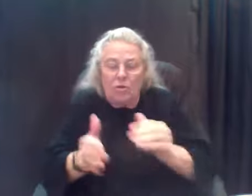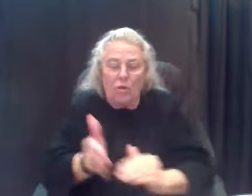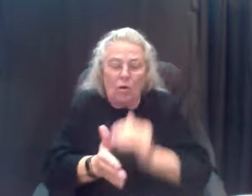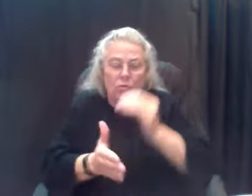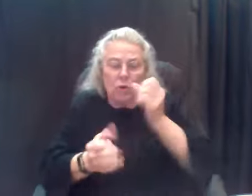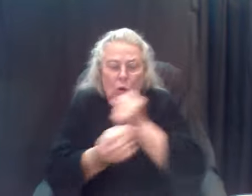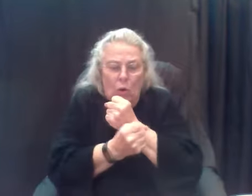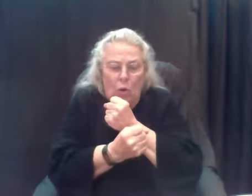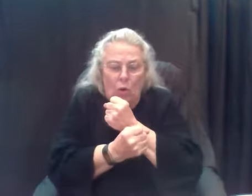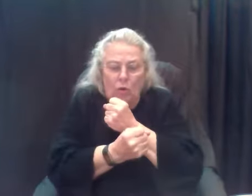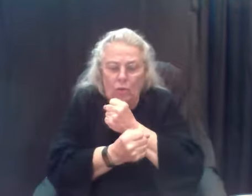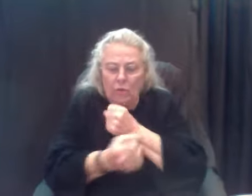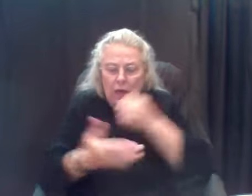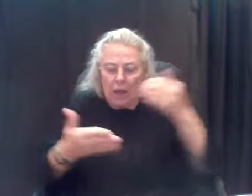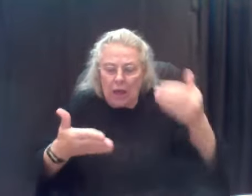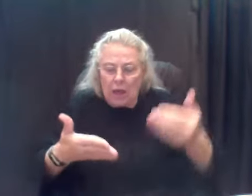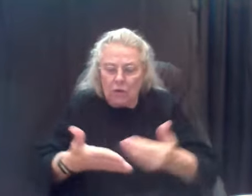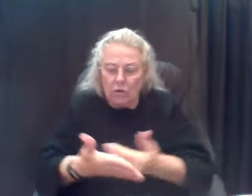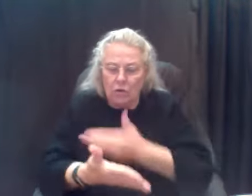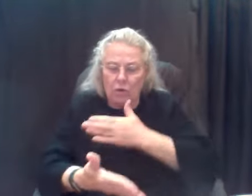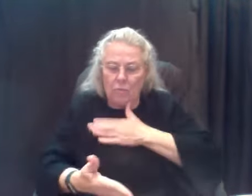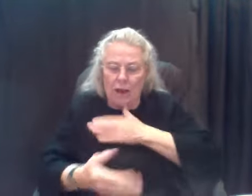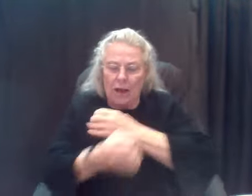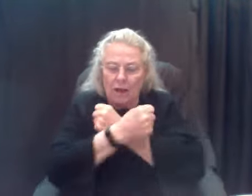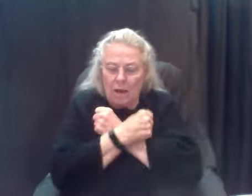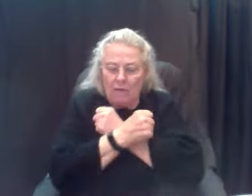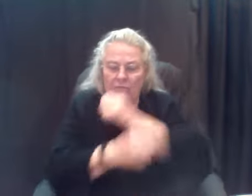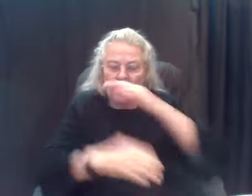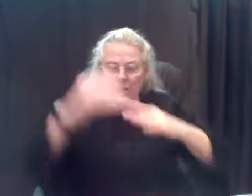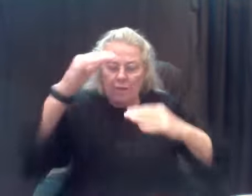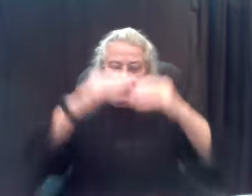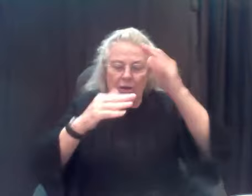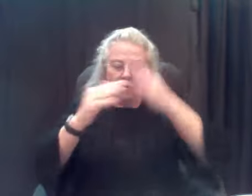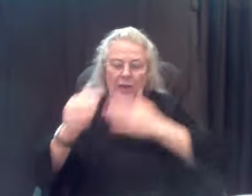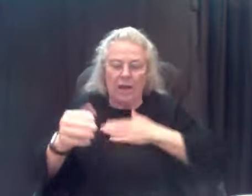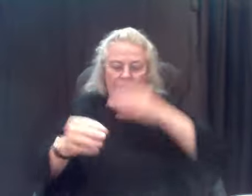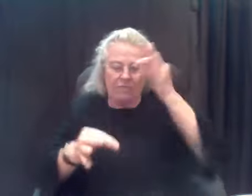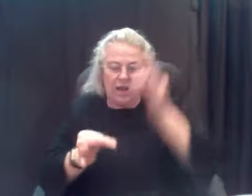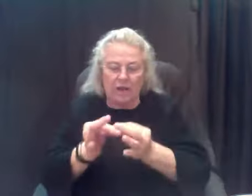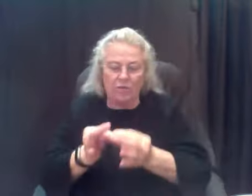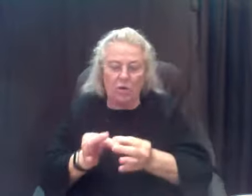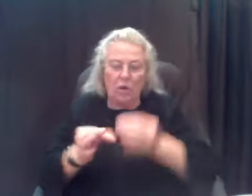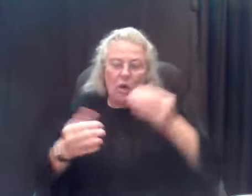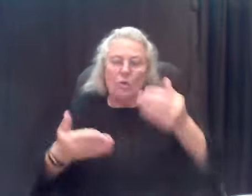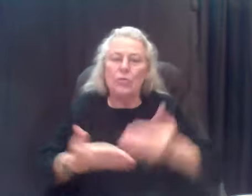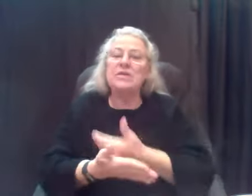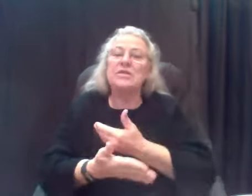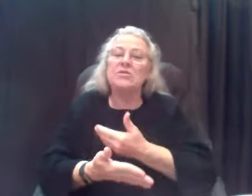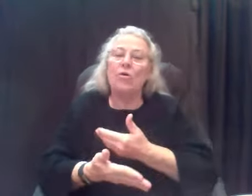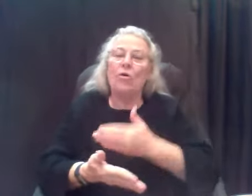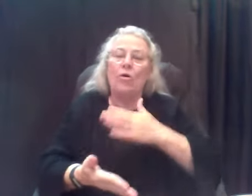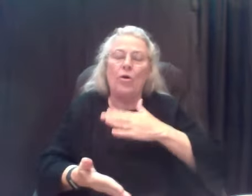grown cold. Renew my love, rebuild my faith, oh, restore